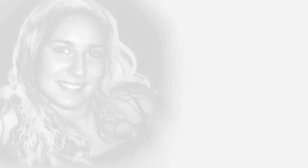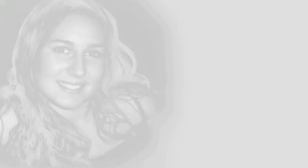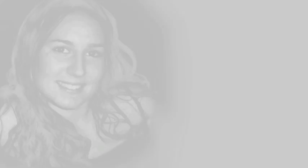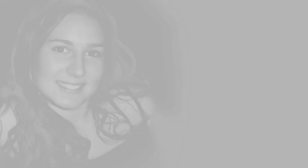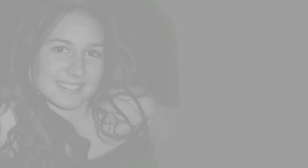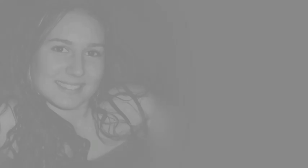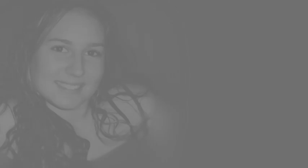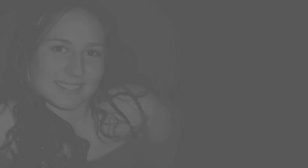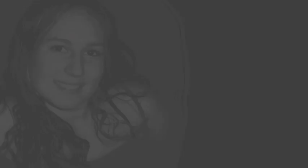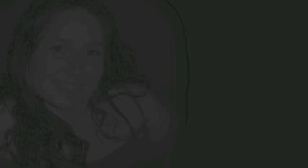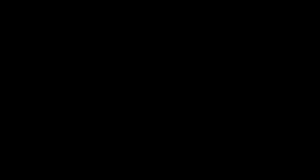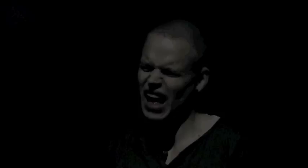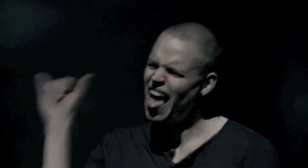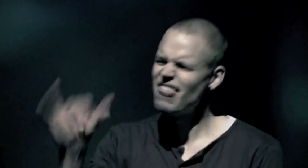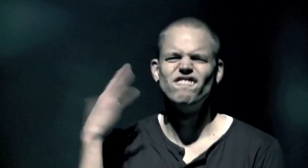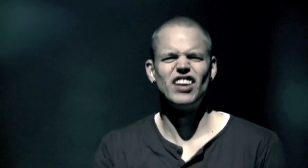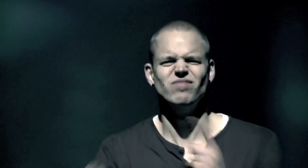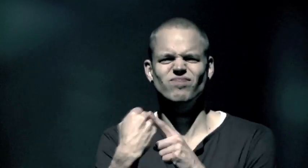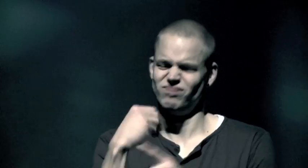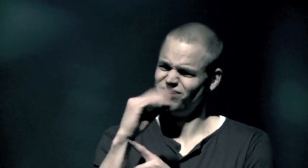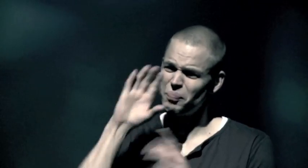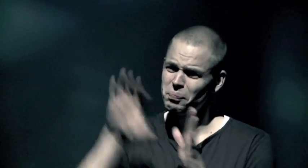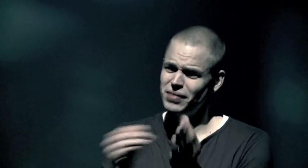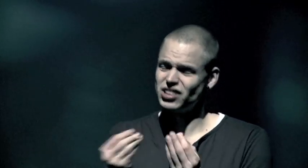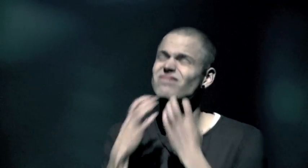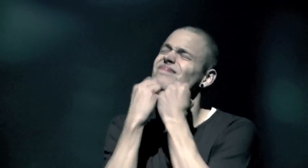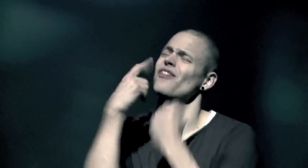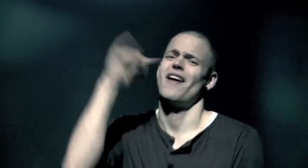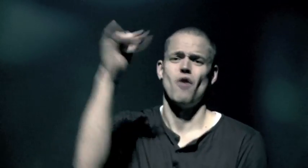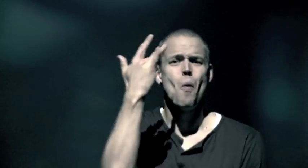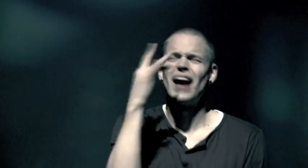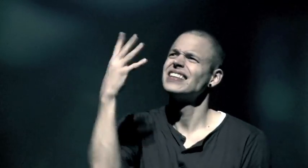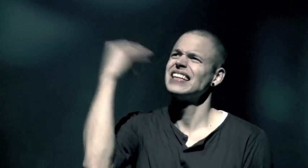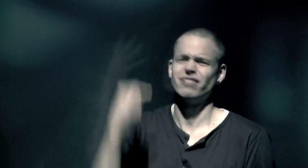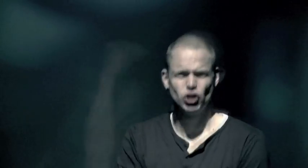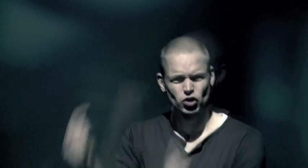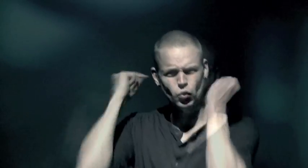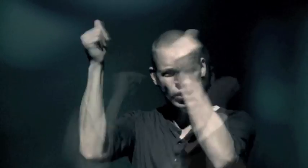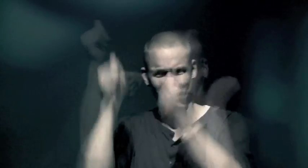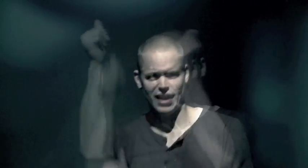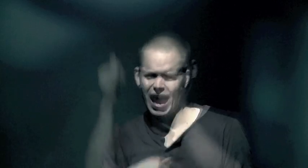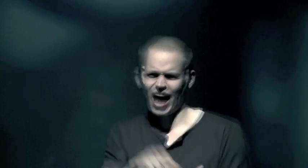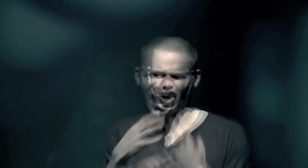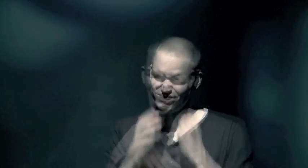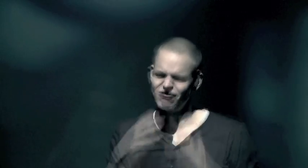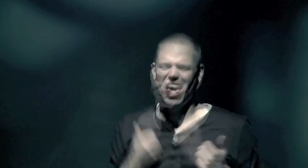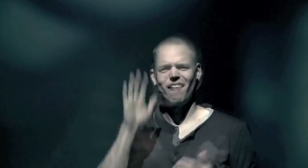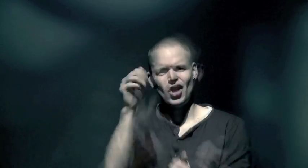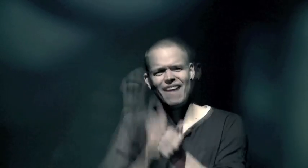Yeah, yeah. That's when it hit me, take a picture, hold it with me, cause the end comes too quickly. I learned to value every minute